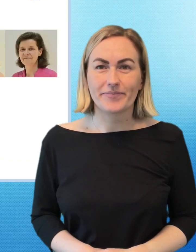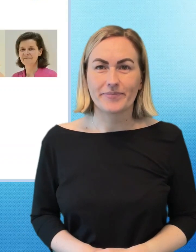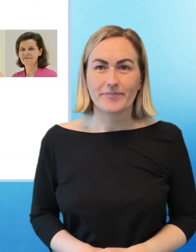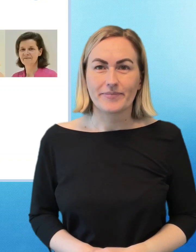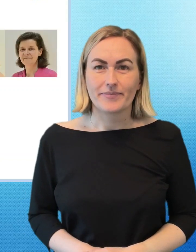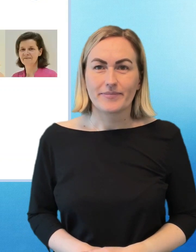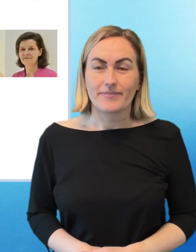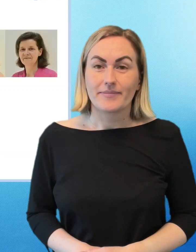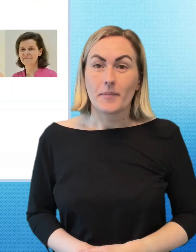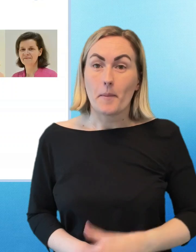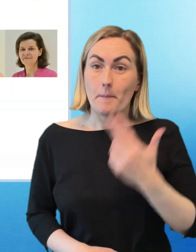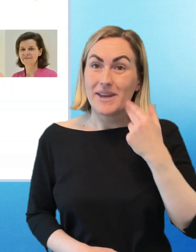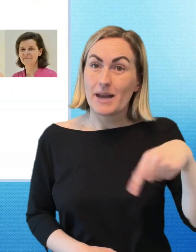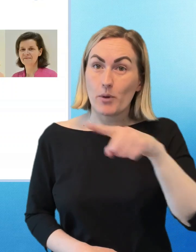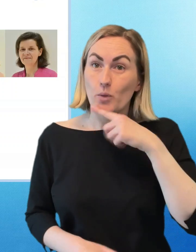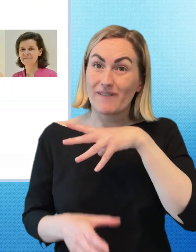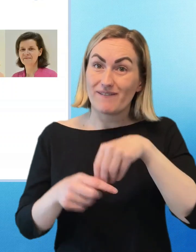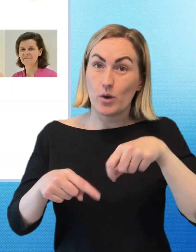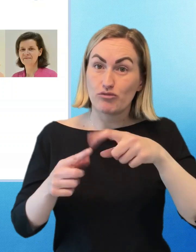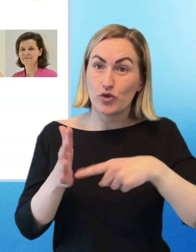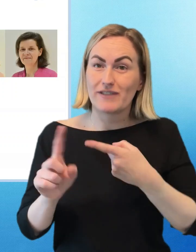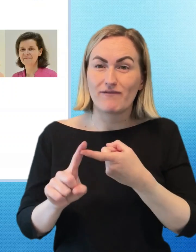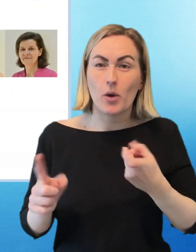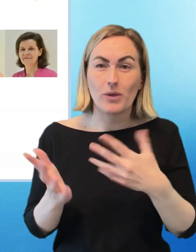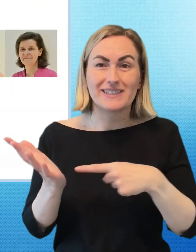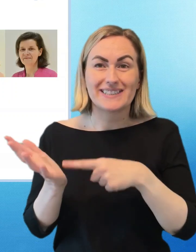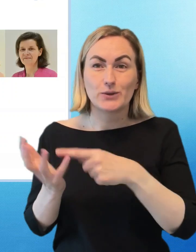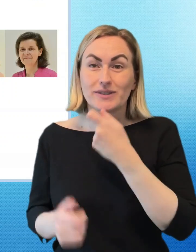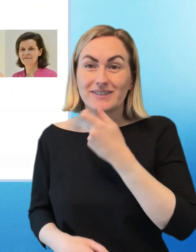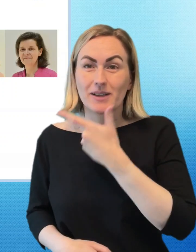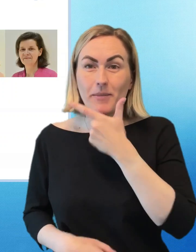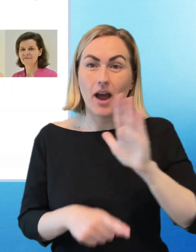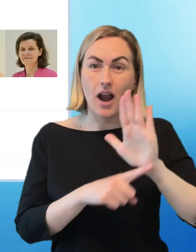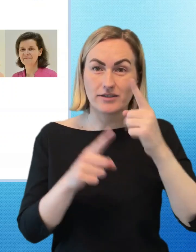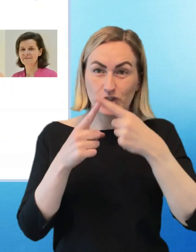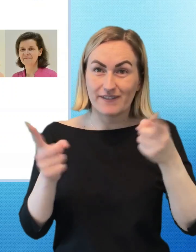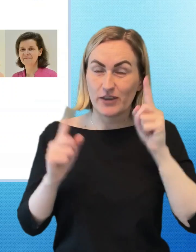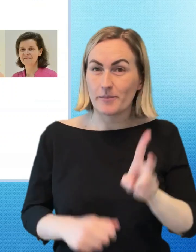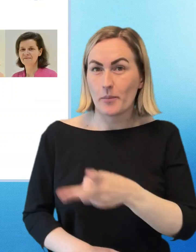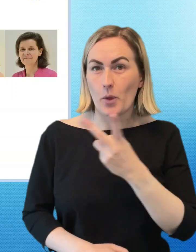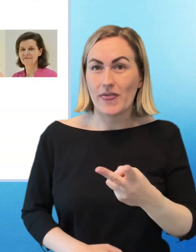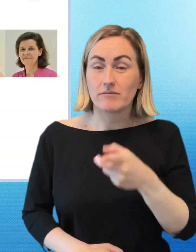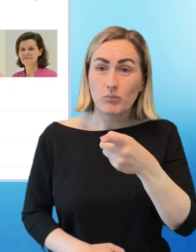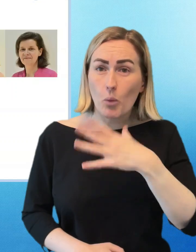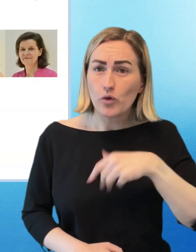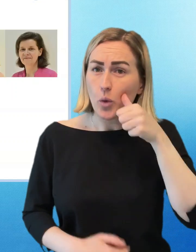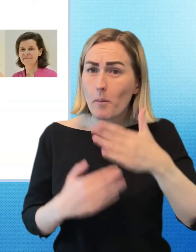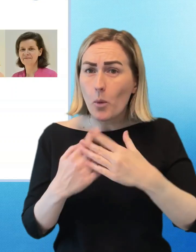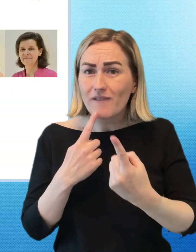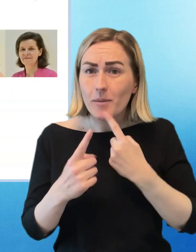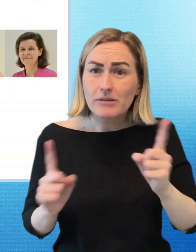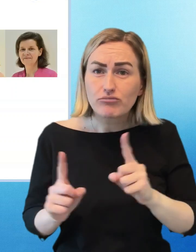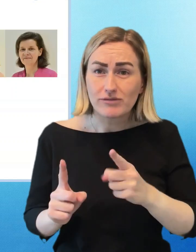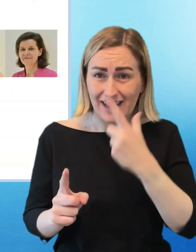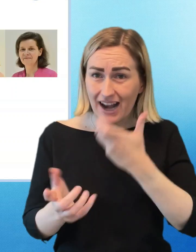The partners involved in the project come from TU Dublin and Ulster University. Please feel free to contact me at